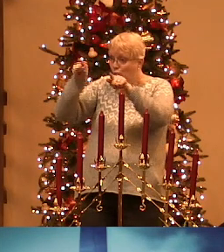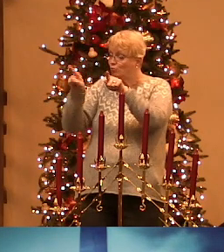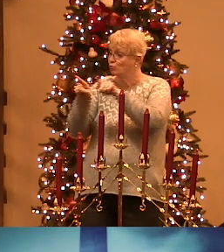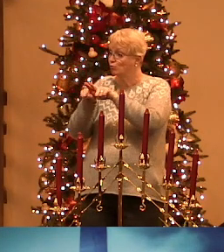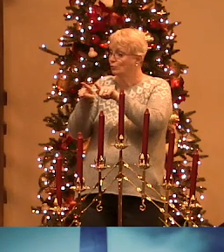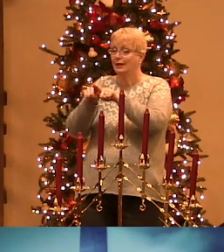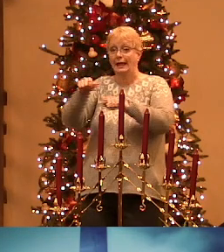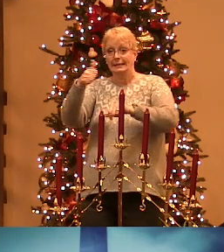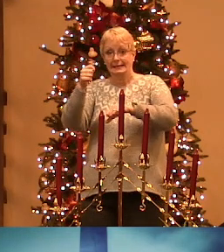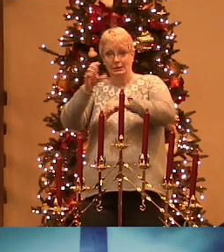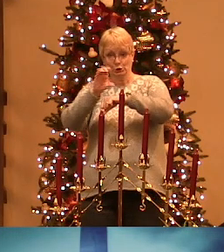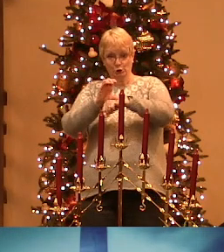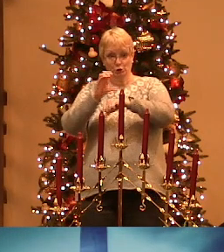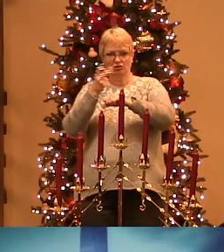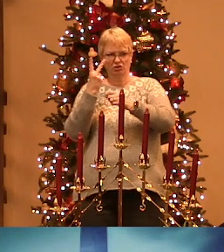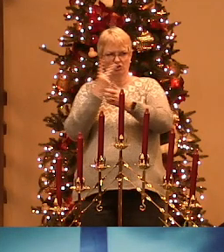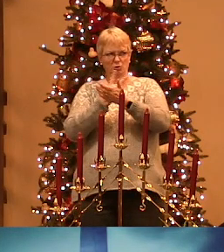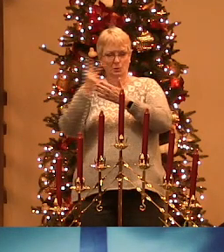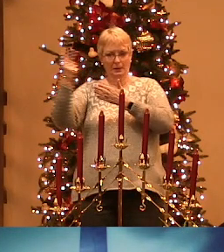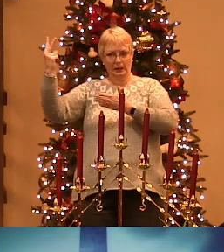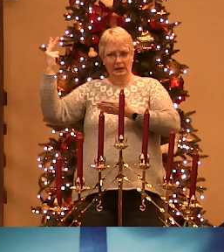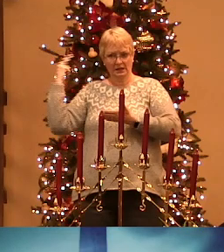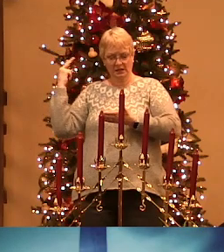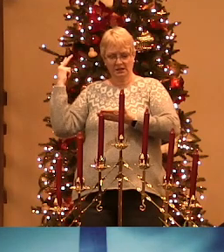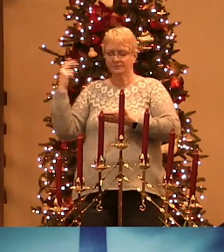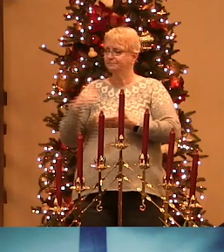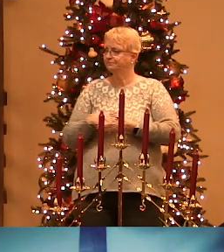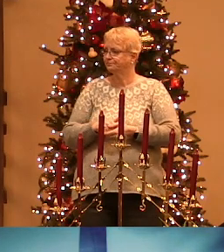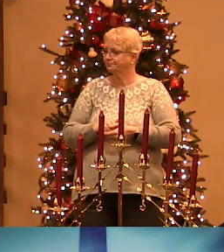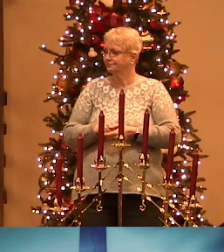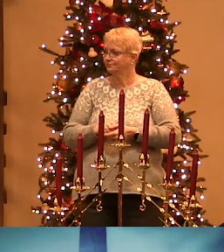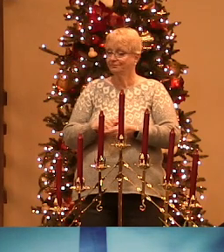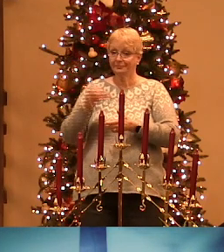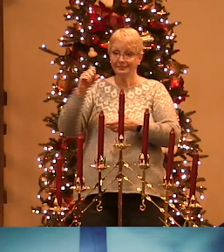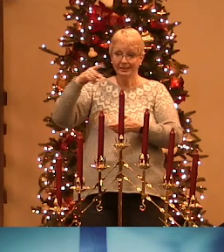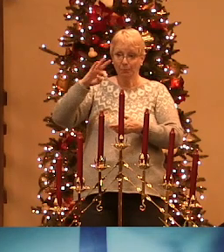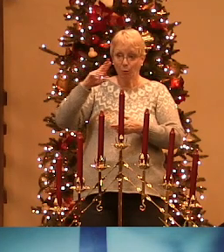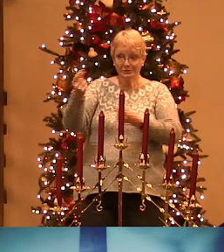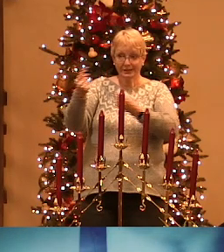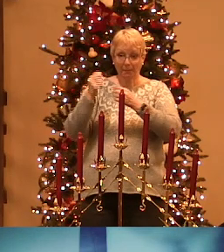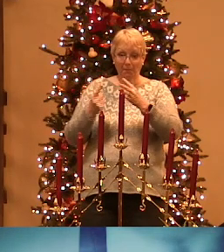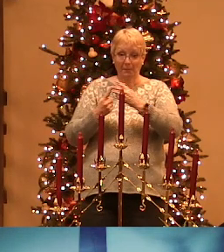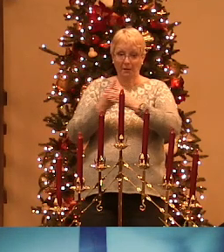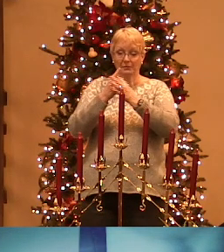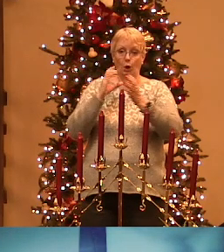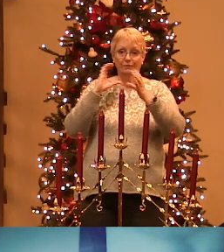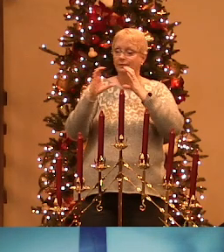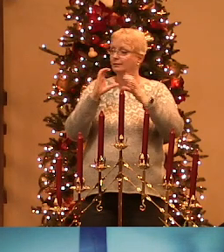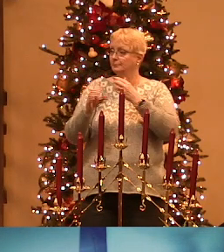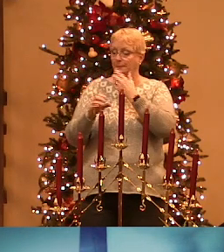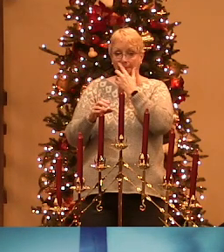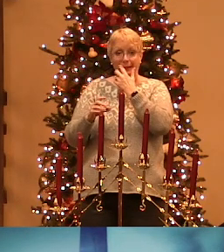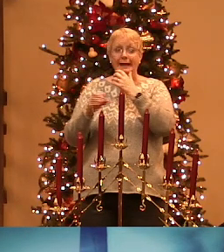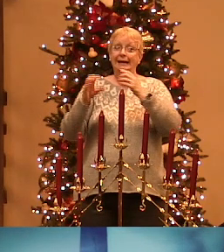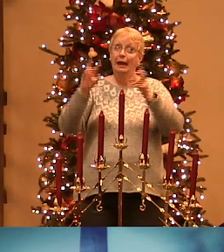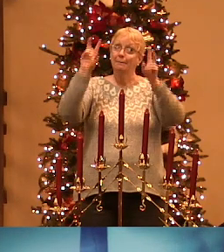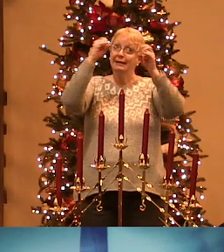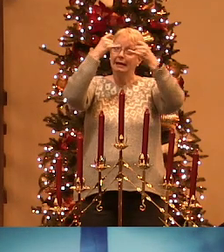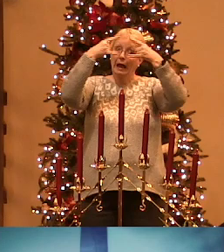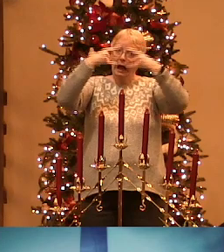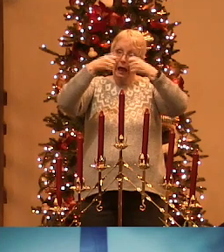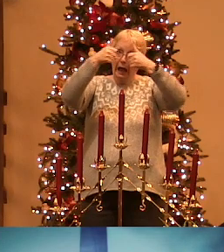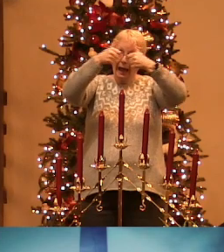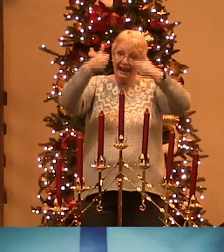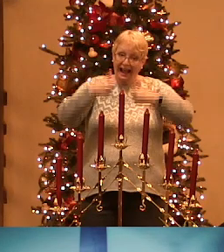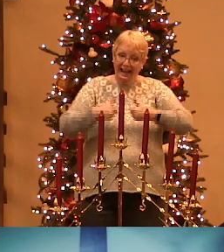from another church a few weeks ago, and sports came up, and I said, it can become an idol. And he said, oh, yeah, but